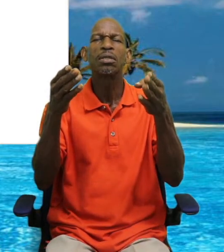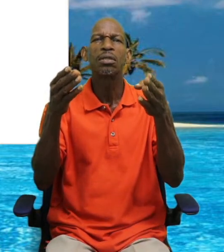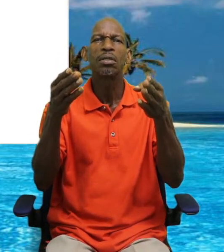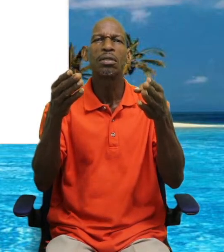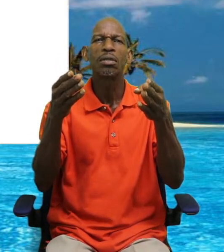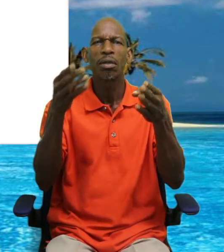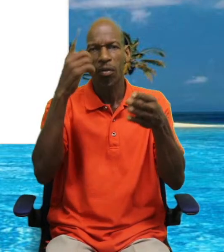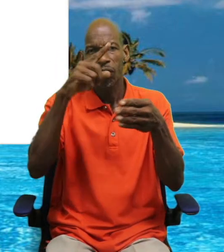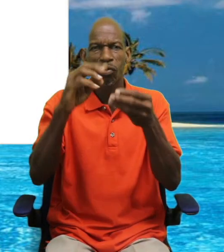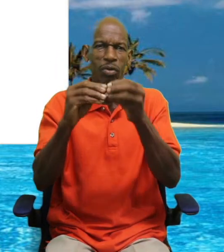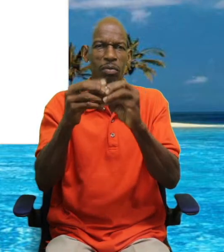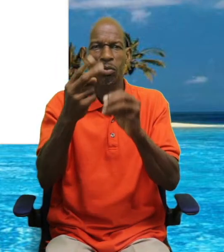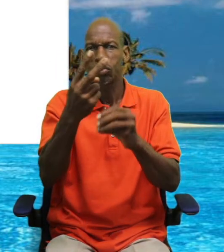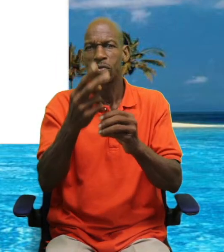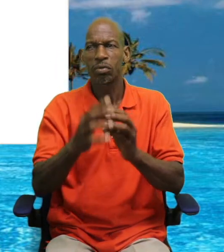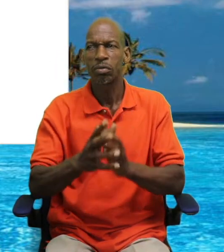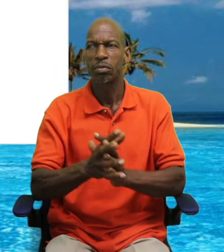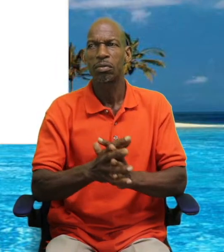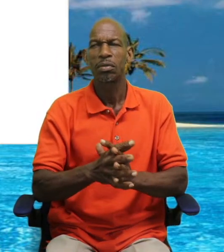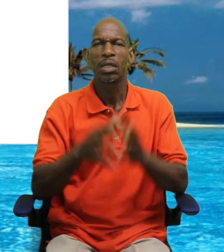What is the subject of that sentence?